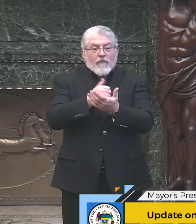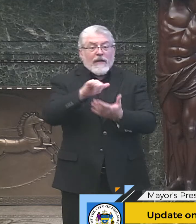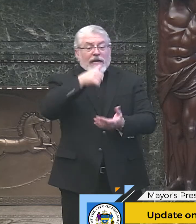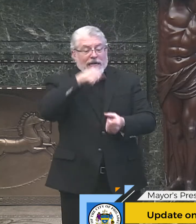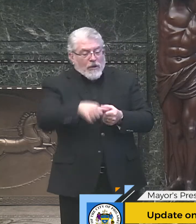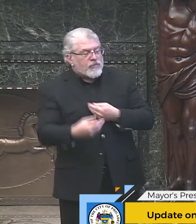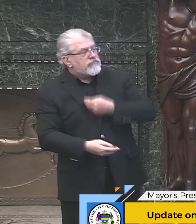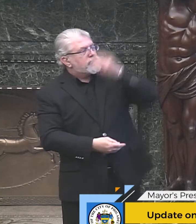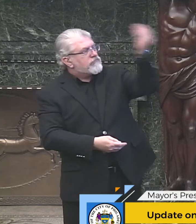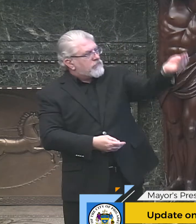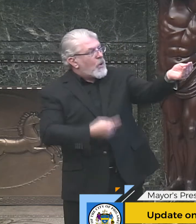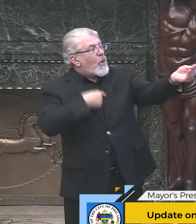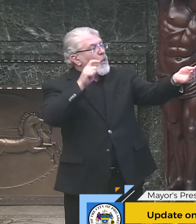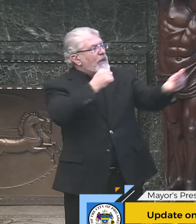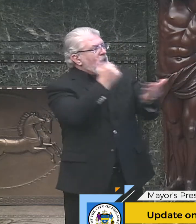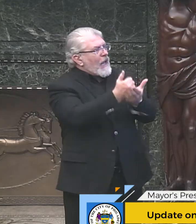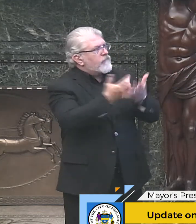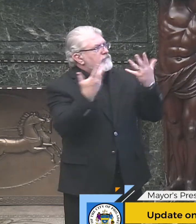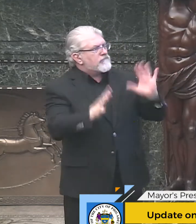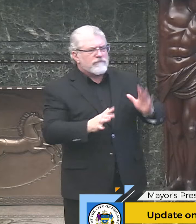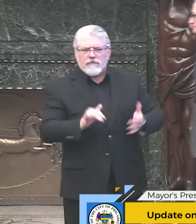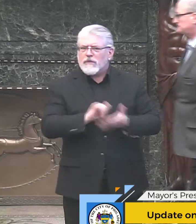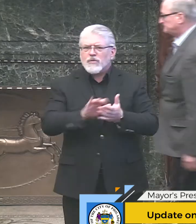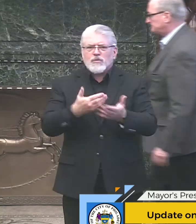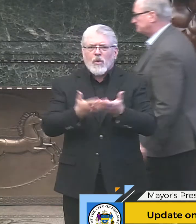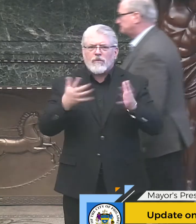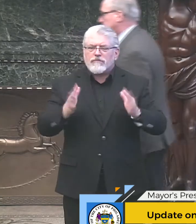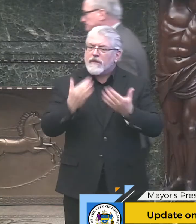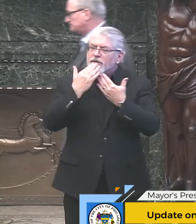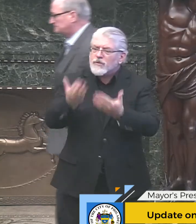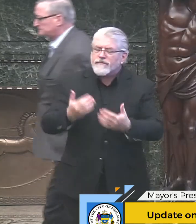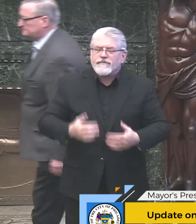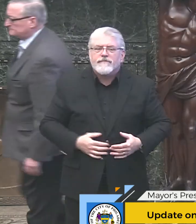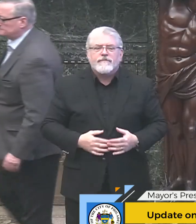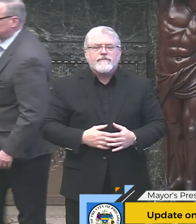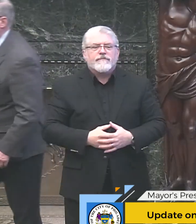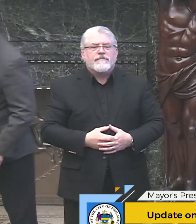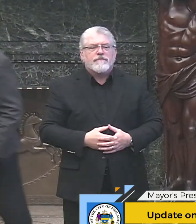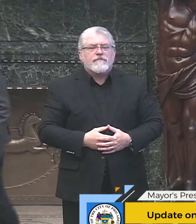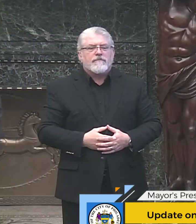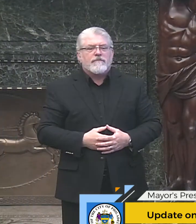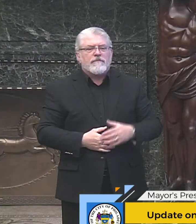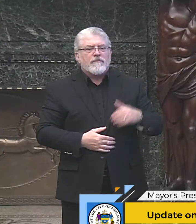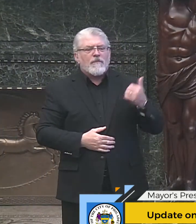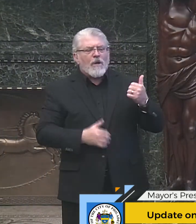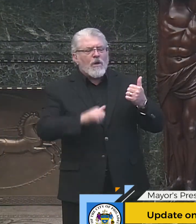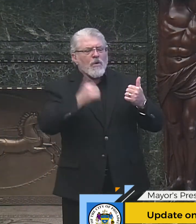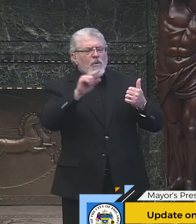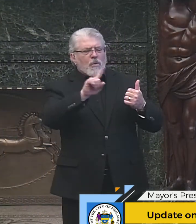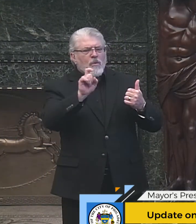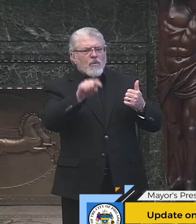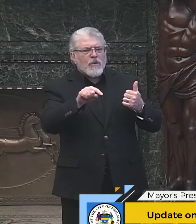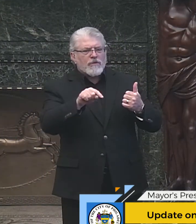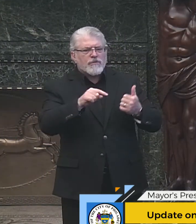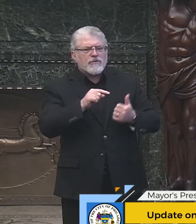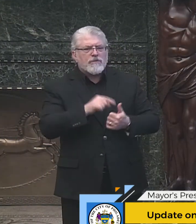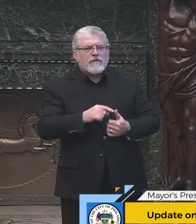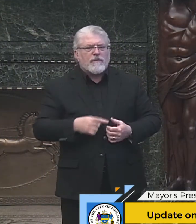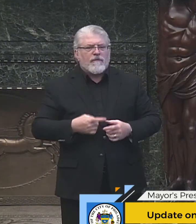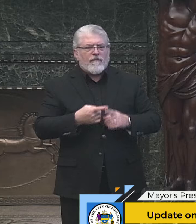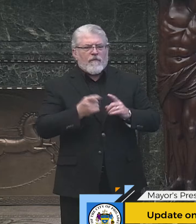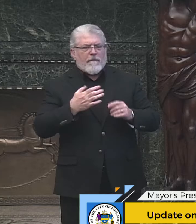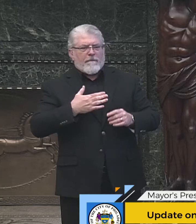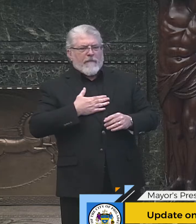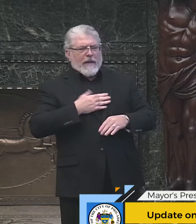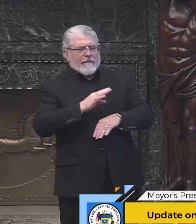way. Thanks. And let me just pull up questions from everybody else. You might have answered this.